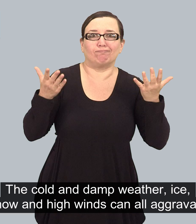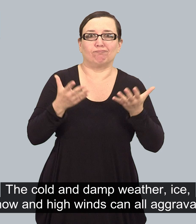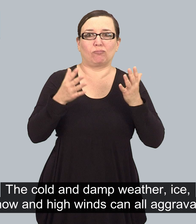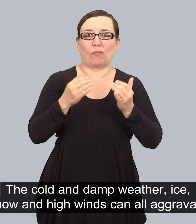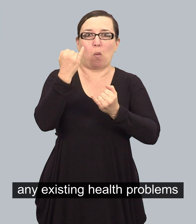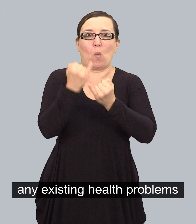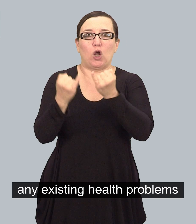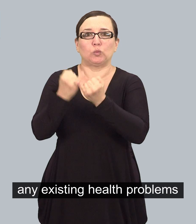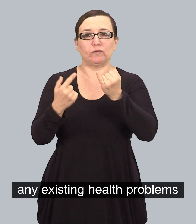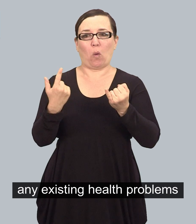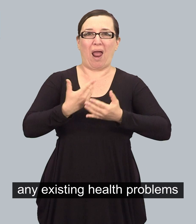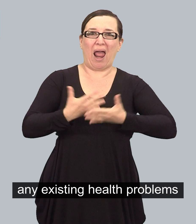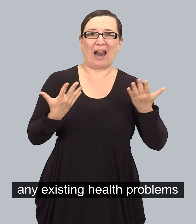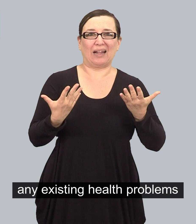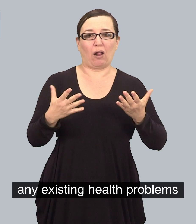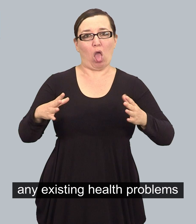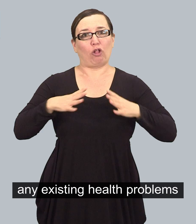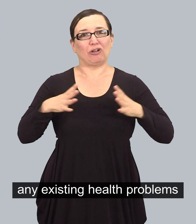any existing health problems